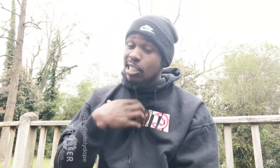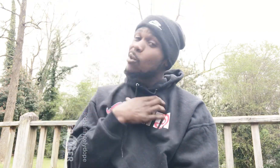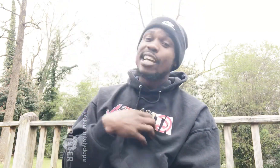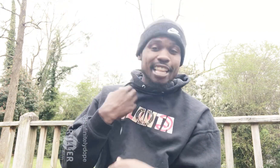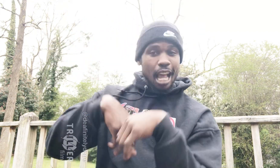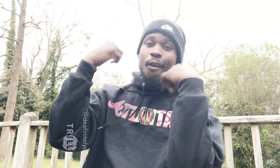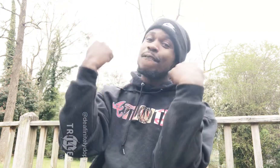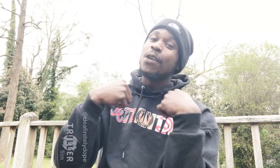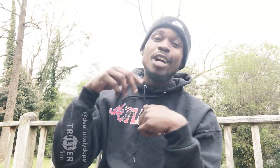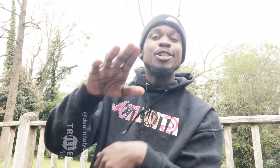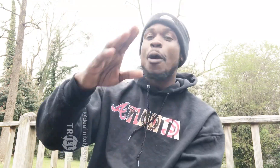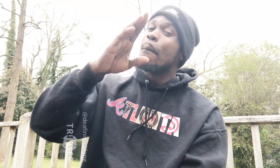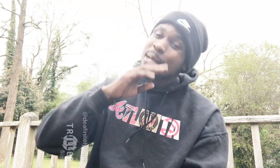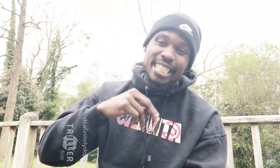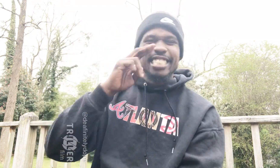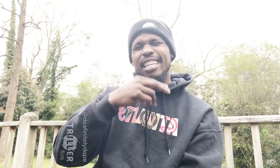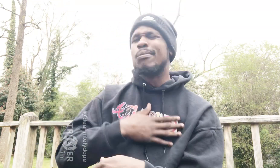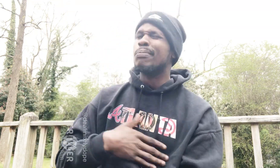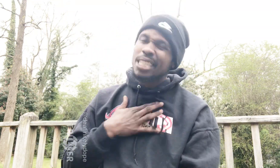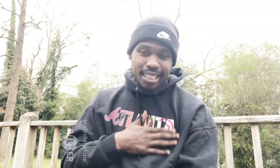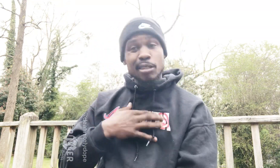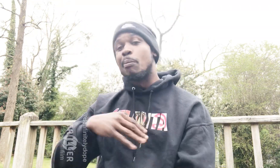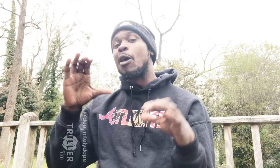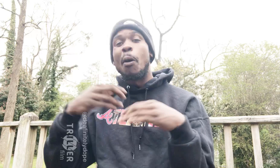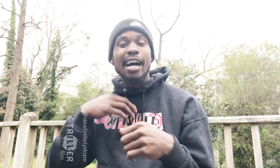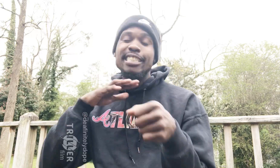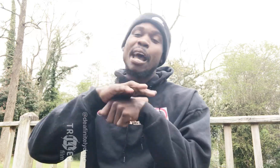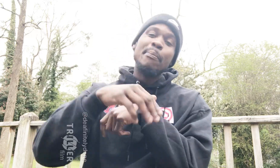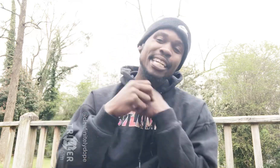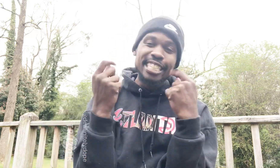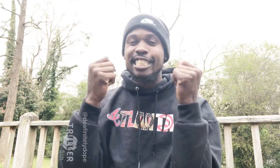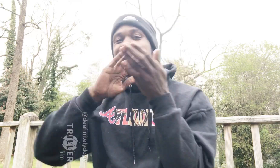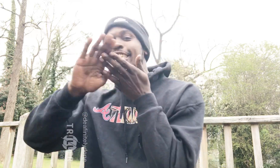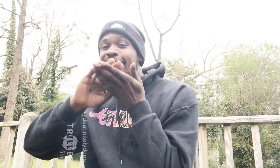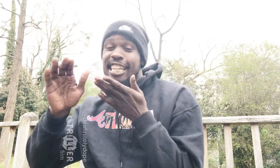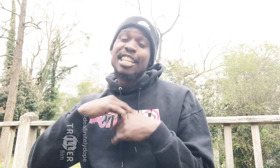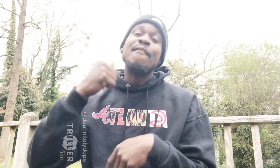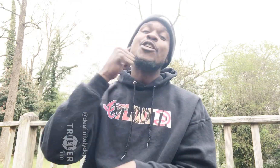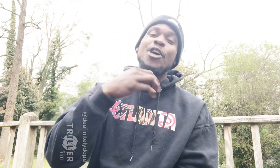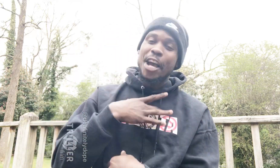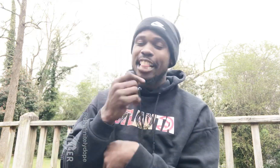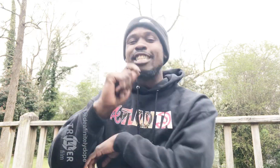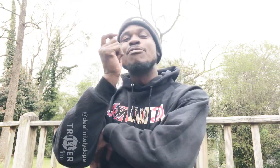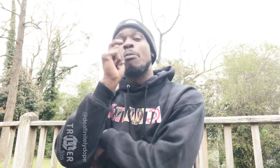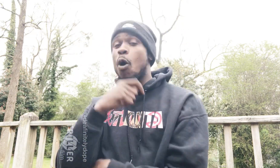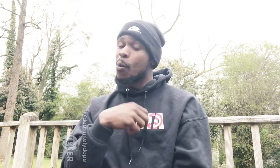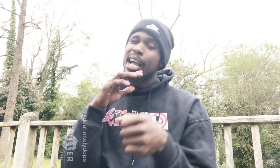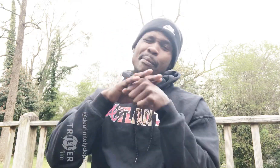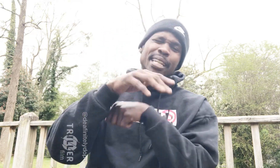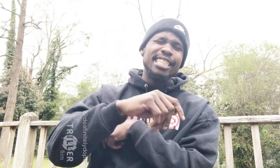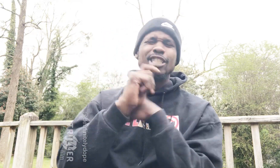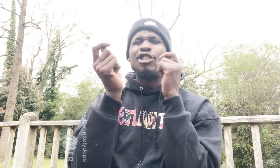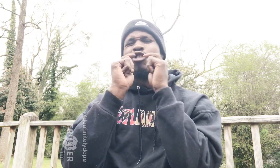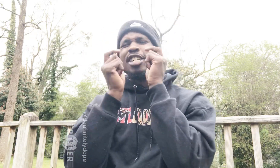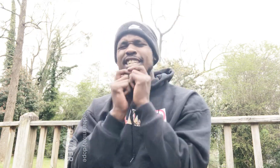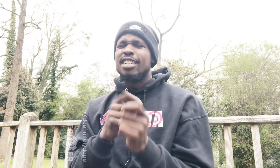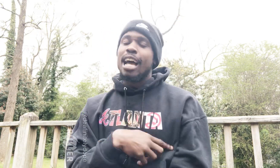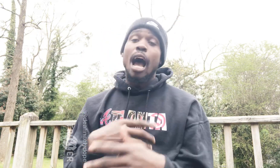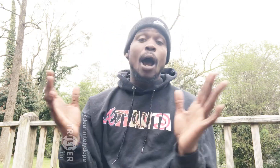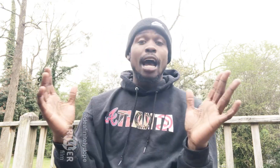sick that I could fuck your bitch. Nigga, please. My squad stack plenty of G's. And if your girl like to smoke, we got plenty of trees. How I